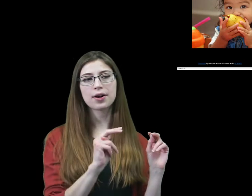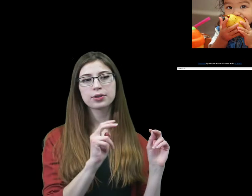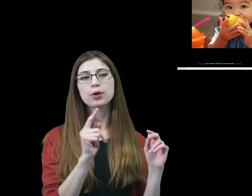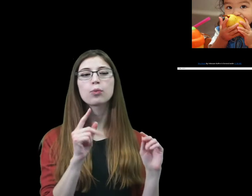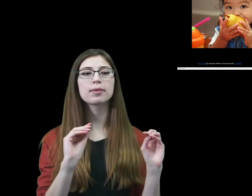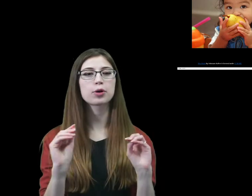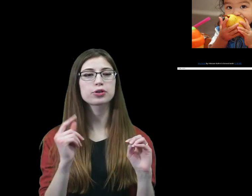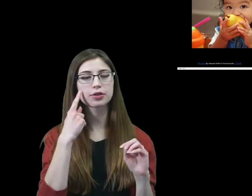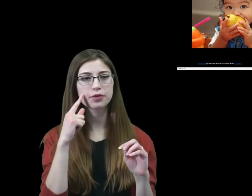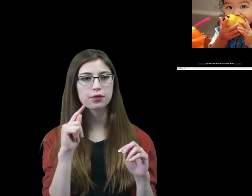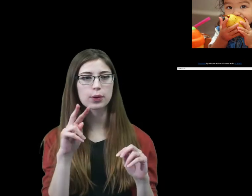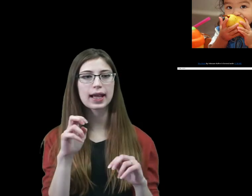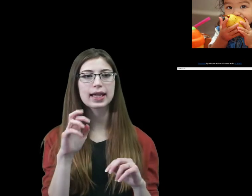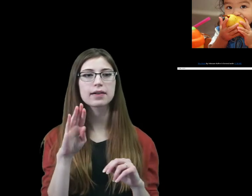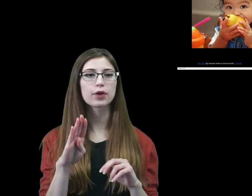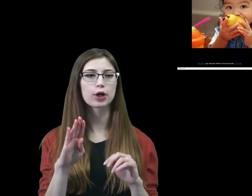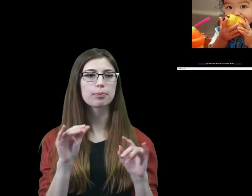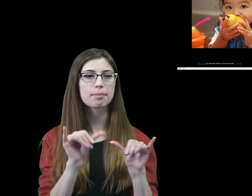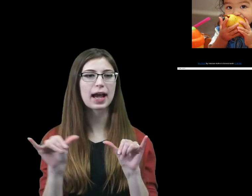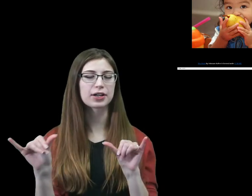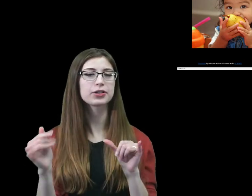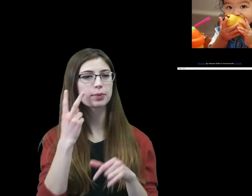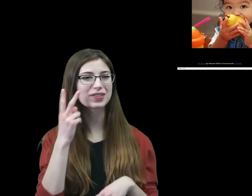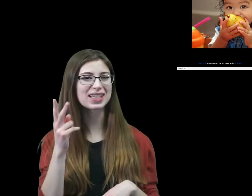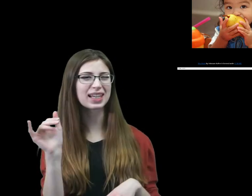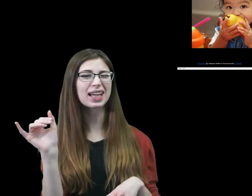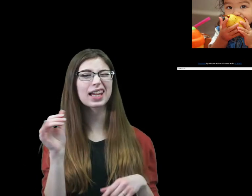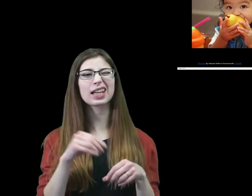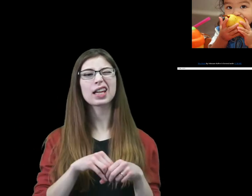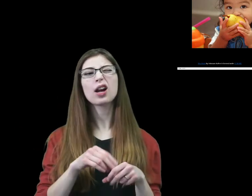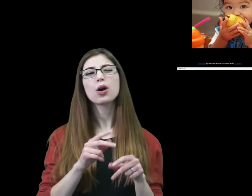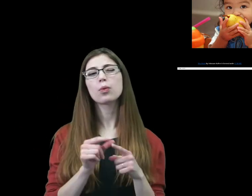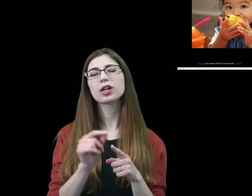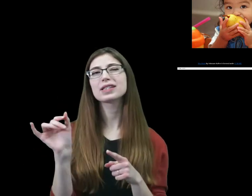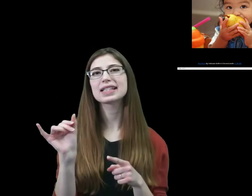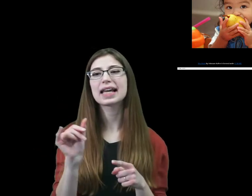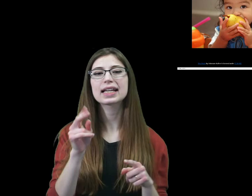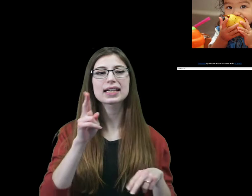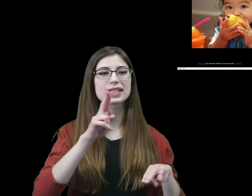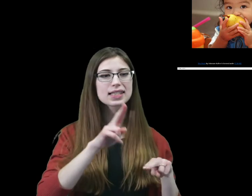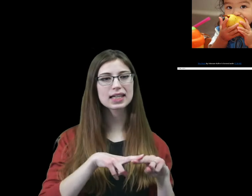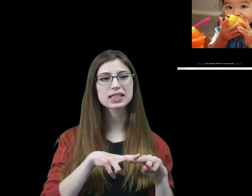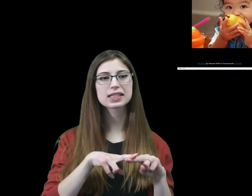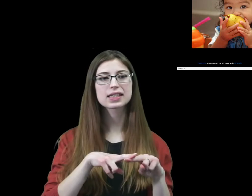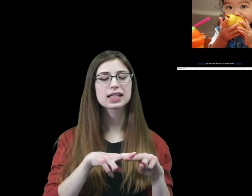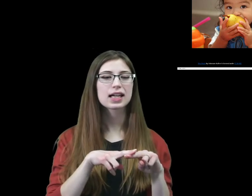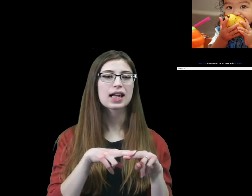noun, 1 motion for a verb pattern that we've seen in words like sit